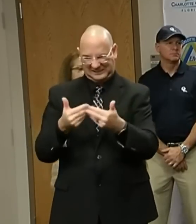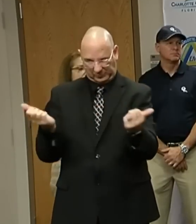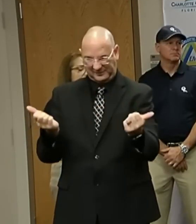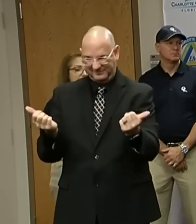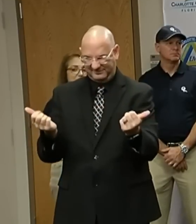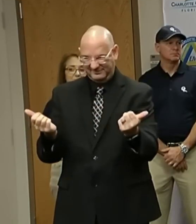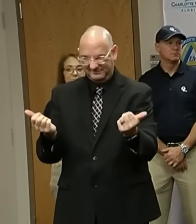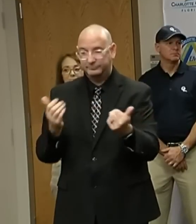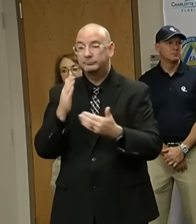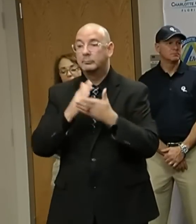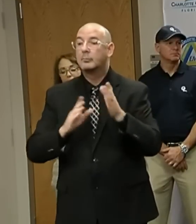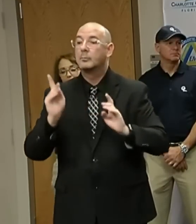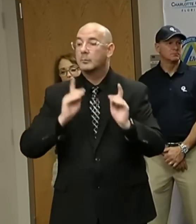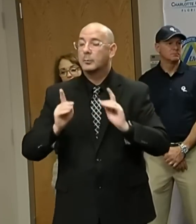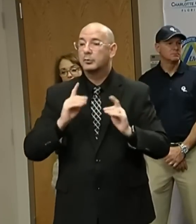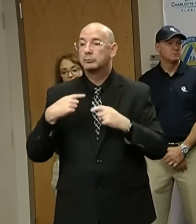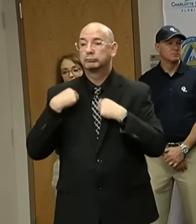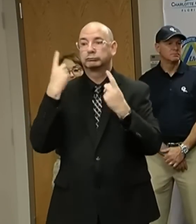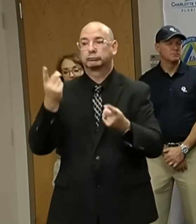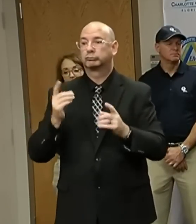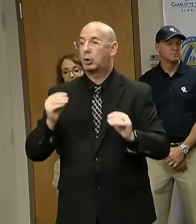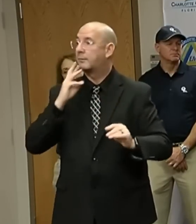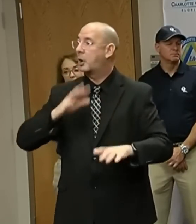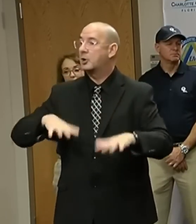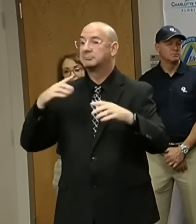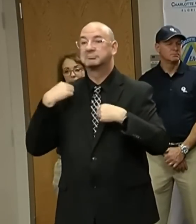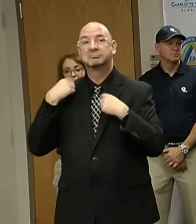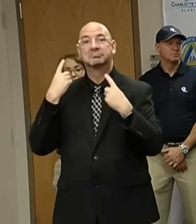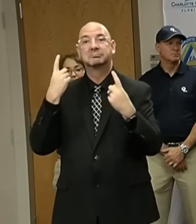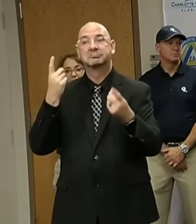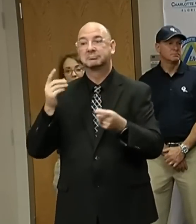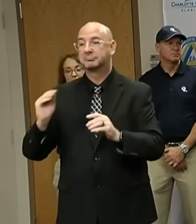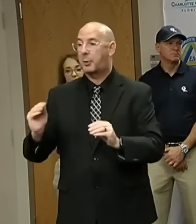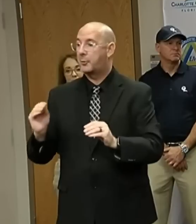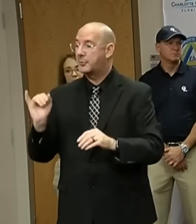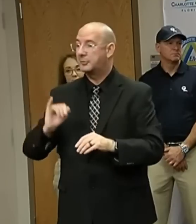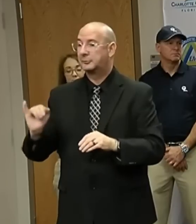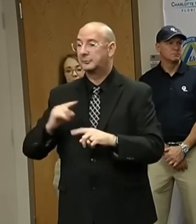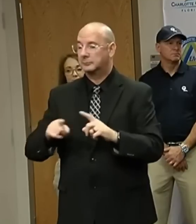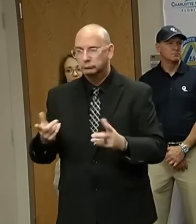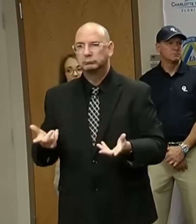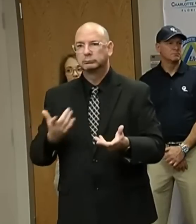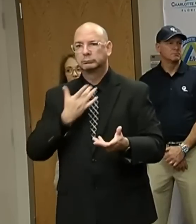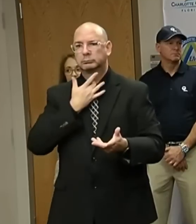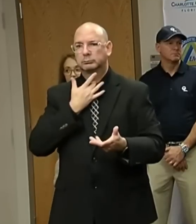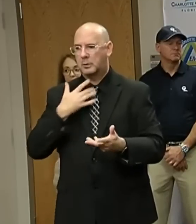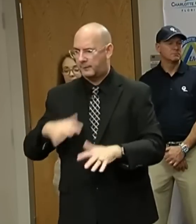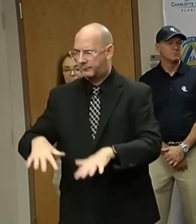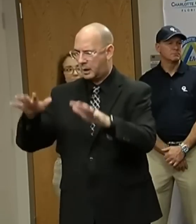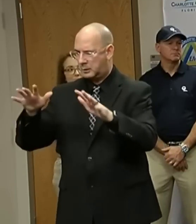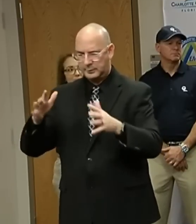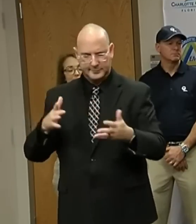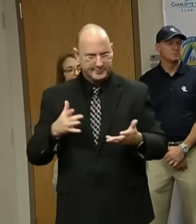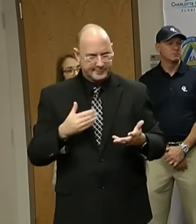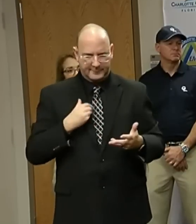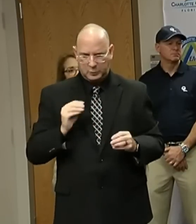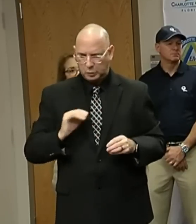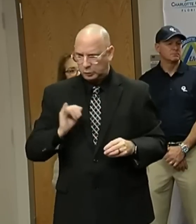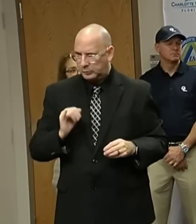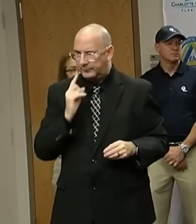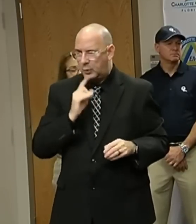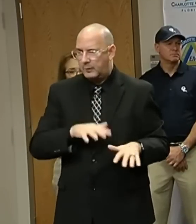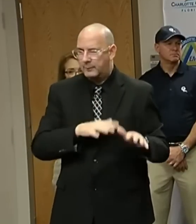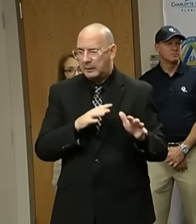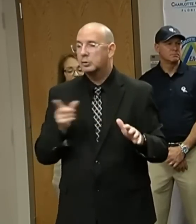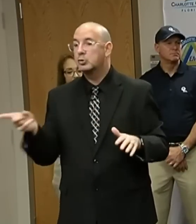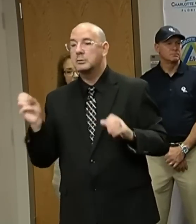Well, now they may be in a situation where that is so. But bottom line is those who have the flood insurance want them to be able to file those claims. Take pictures